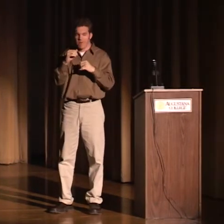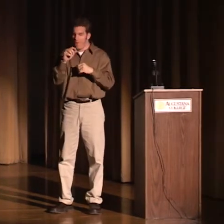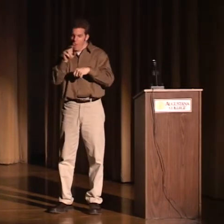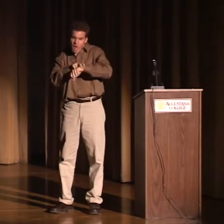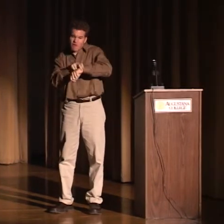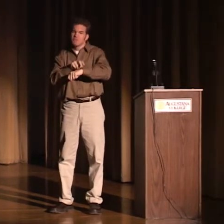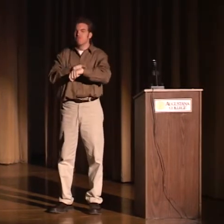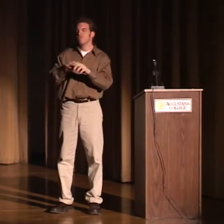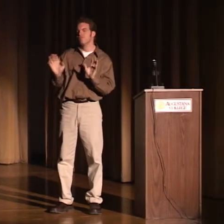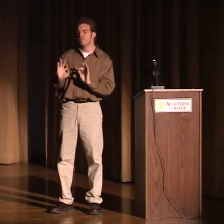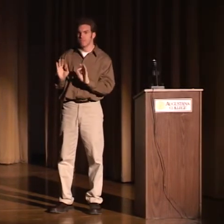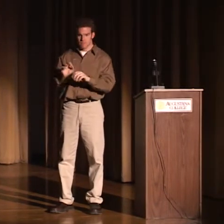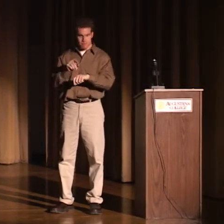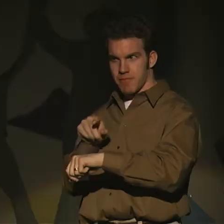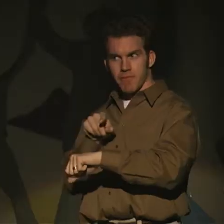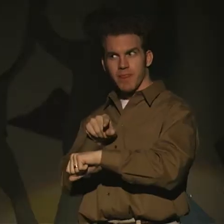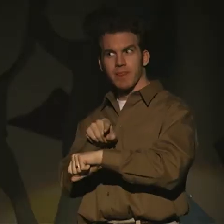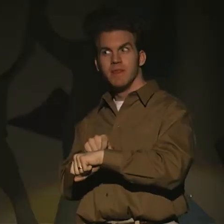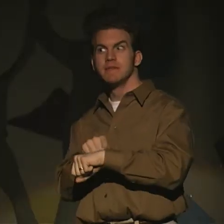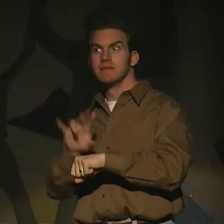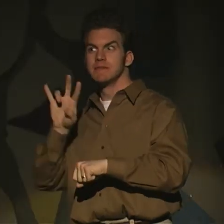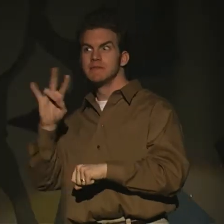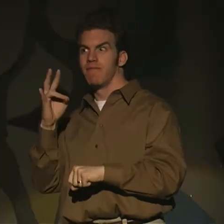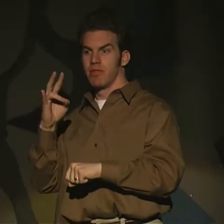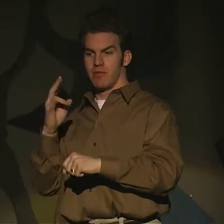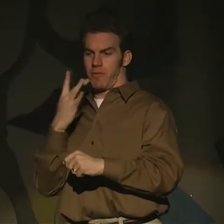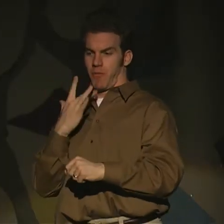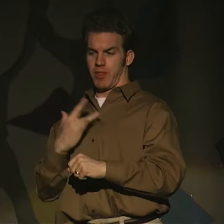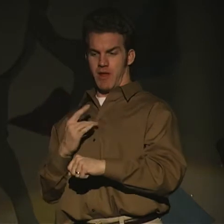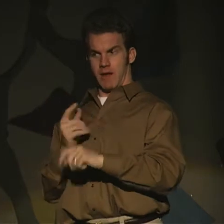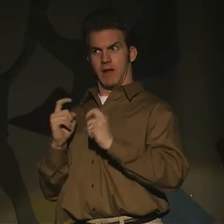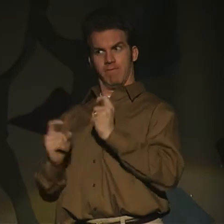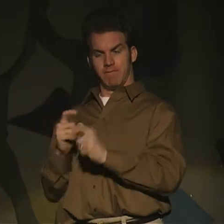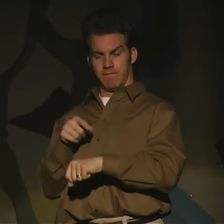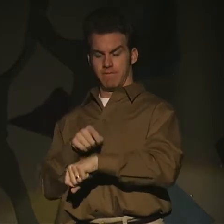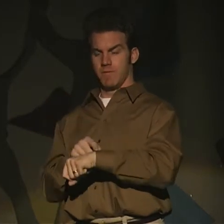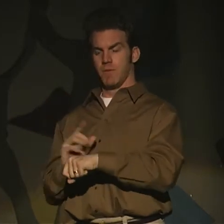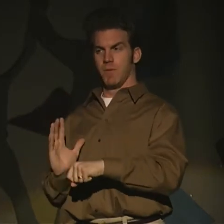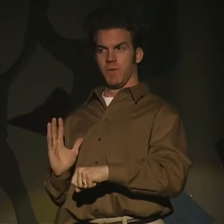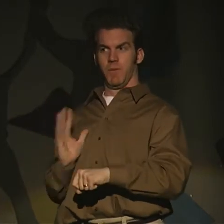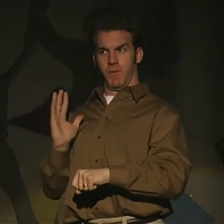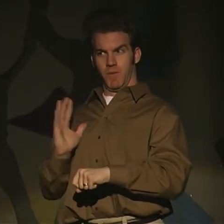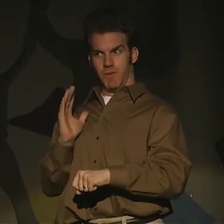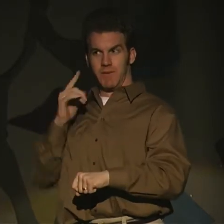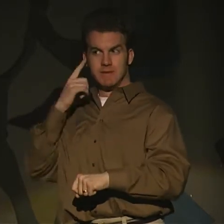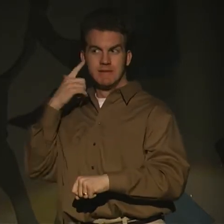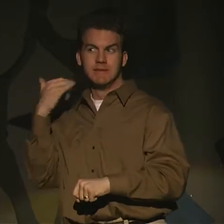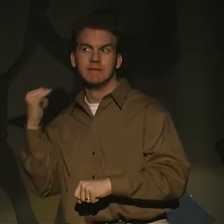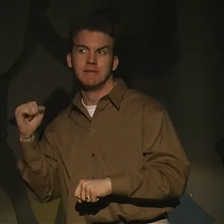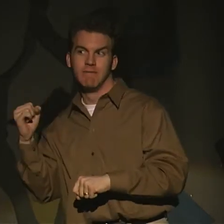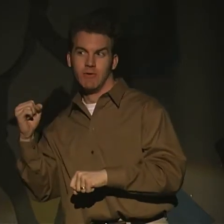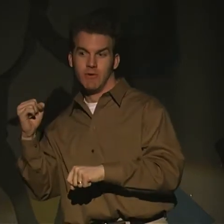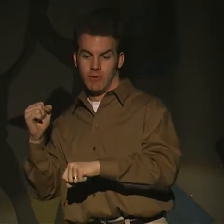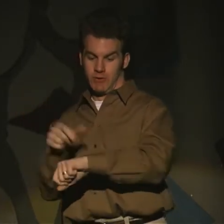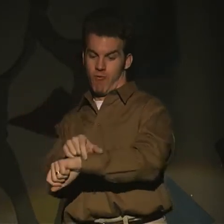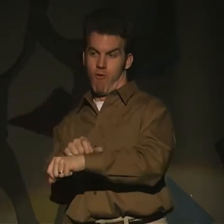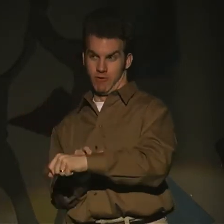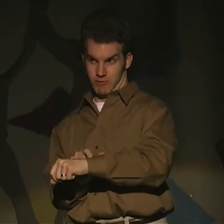When I was younger, I had watches, but they were all plastic and bendable. But this one was